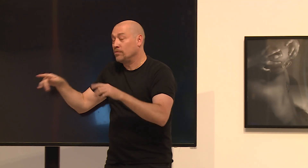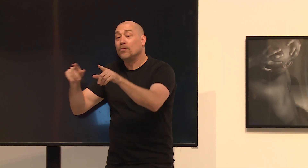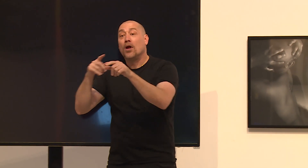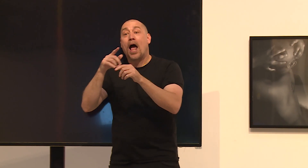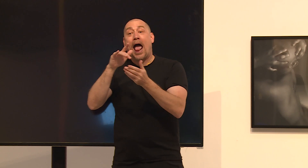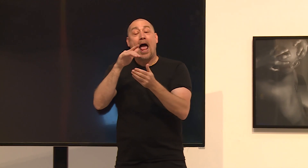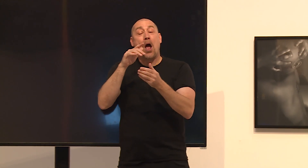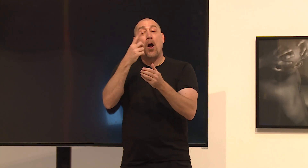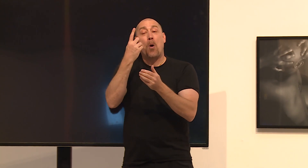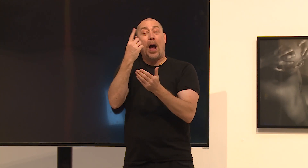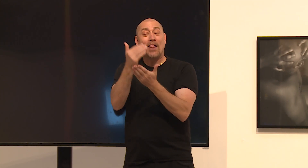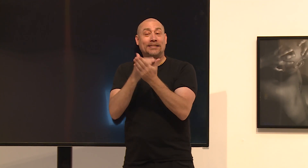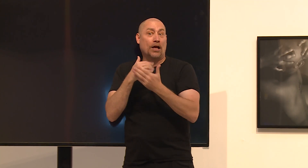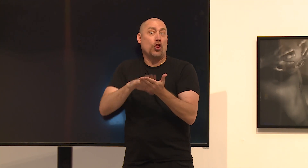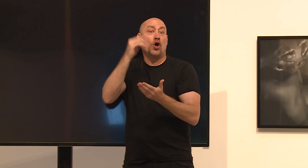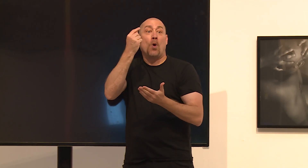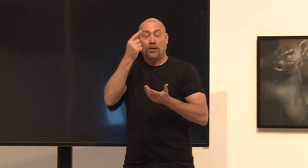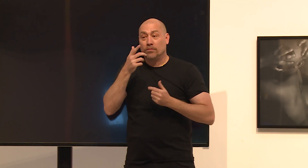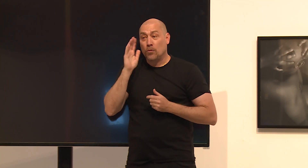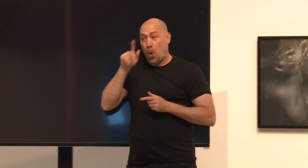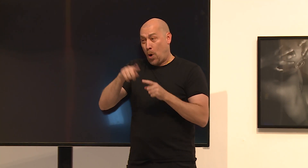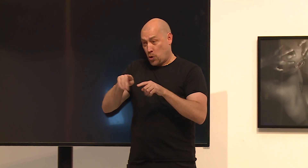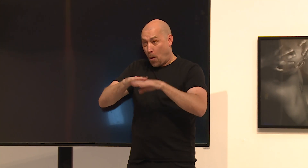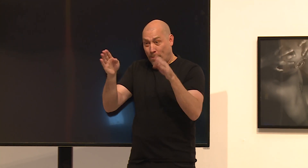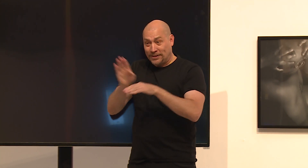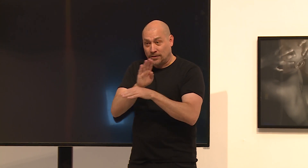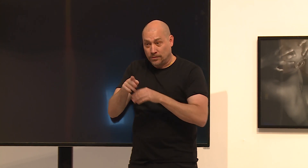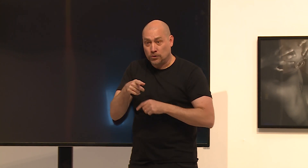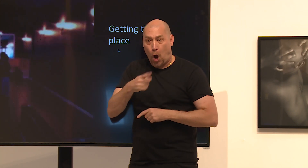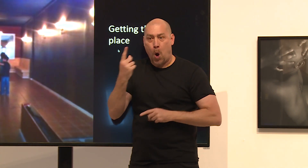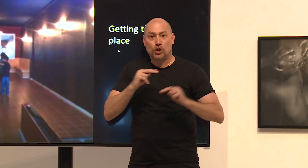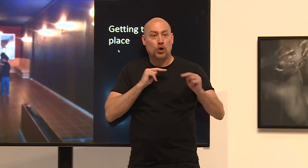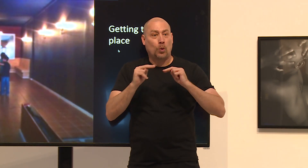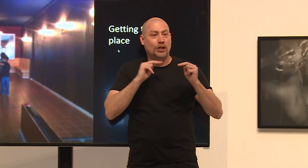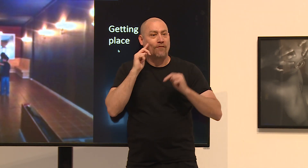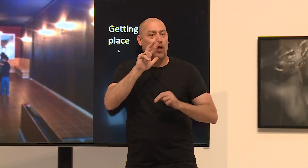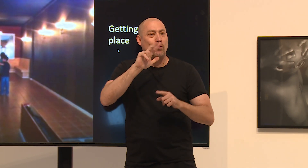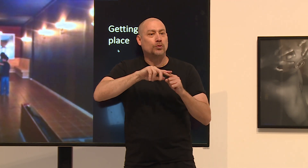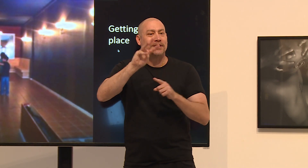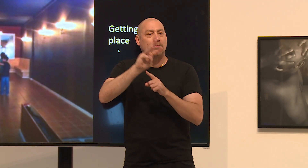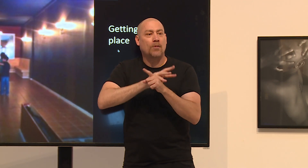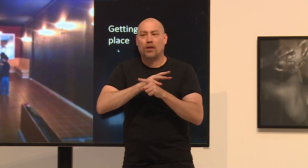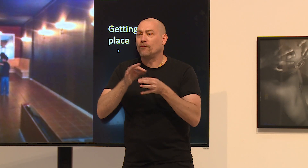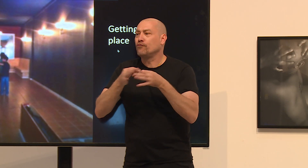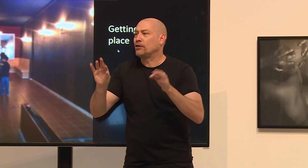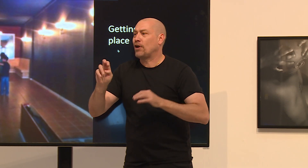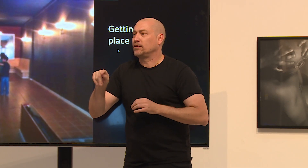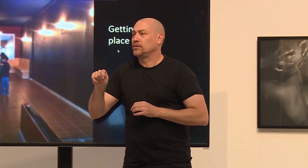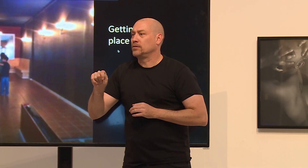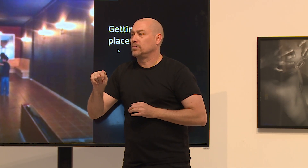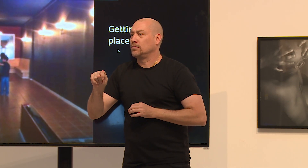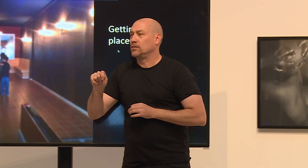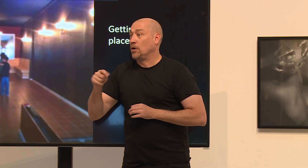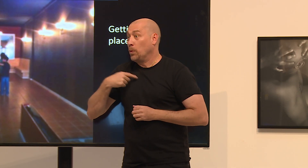Oh, I want to add one thing. One of the lessons that we learned, when you open a business, always negotiate for 6 months free